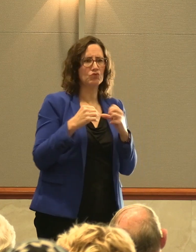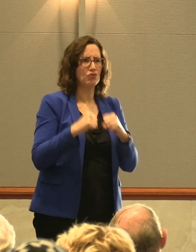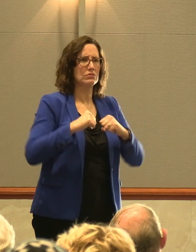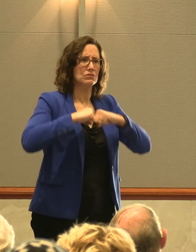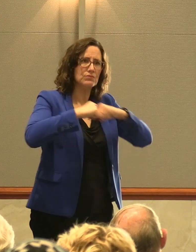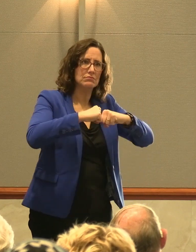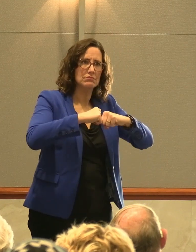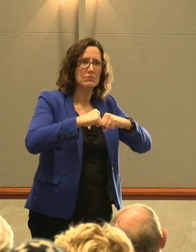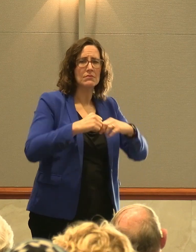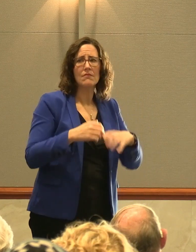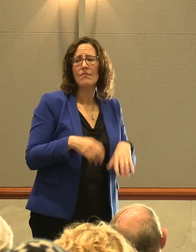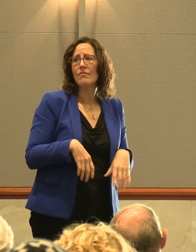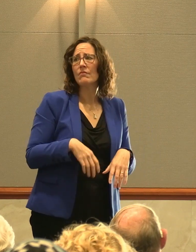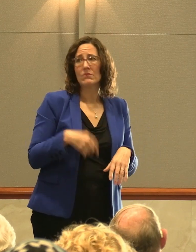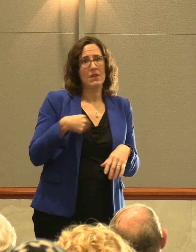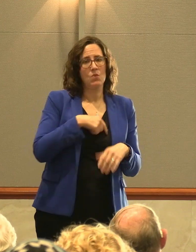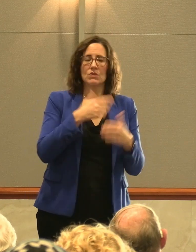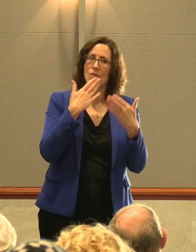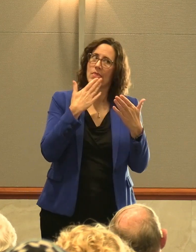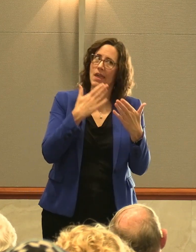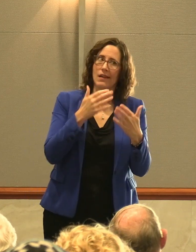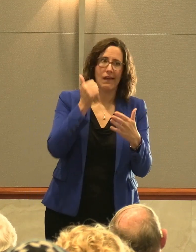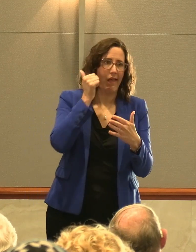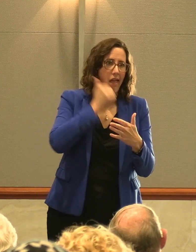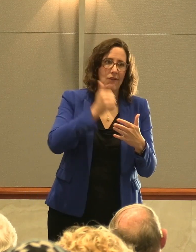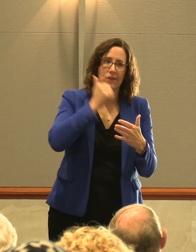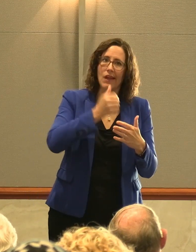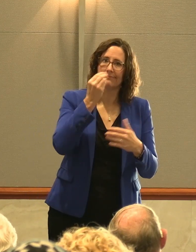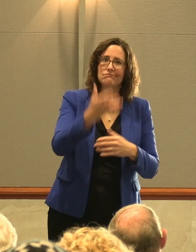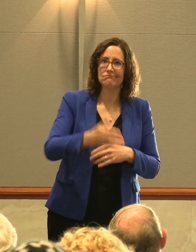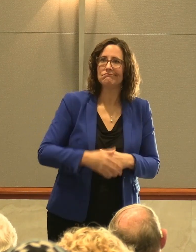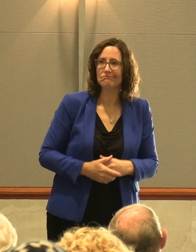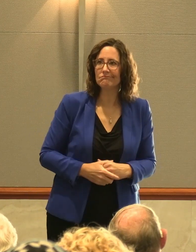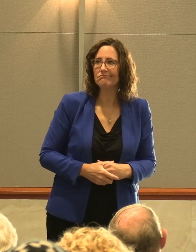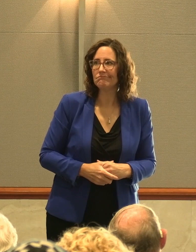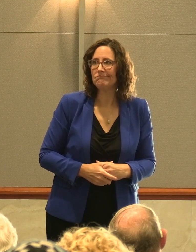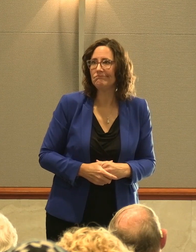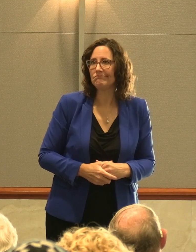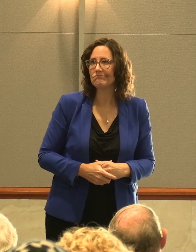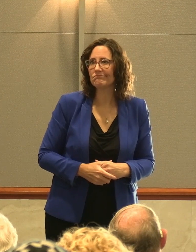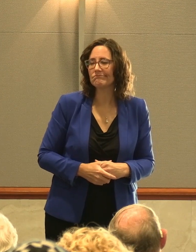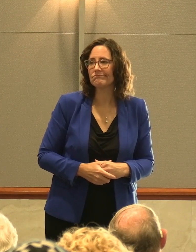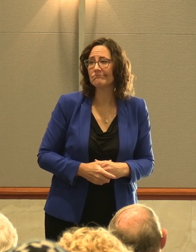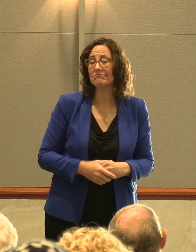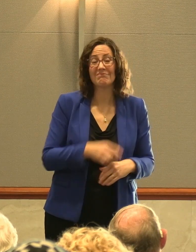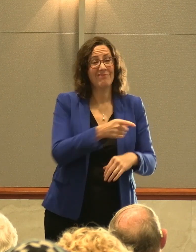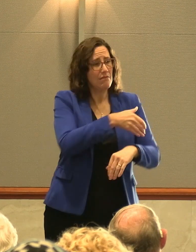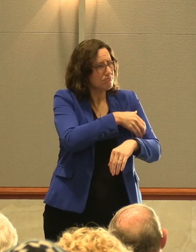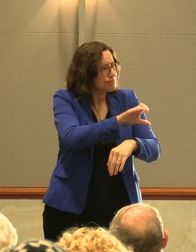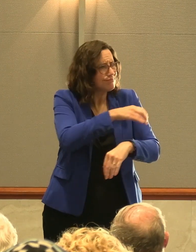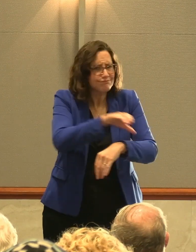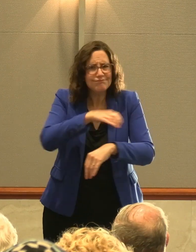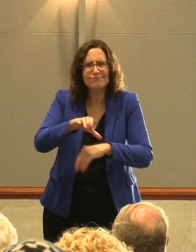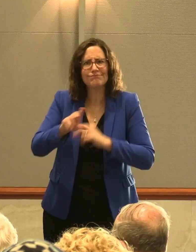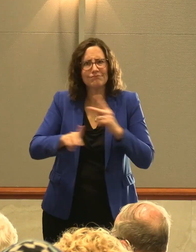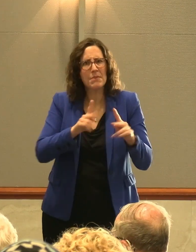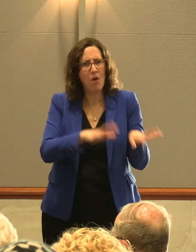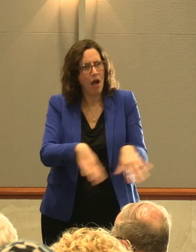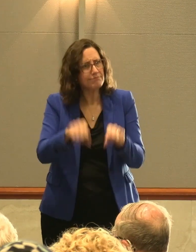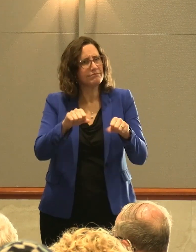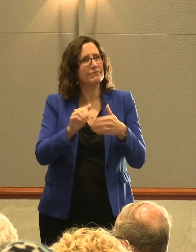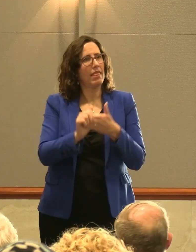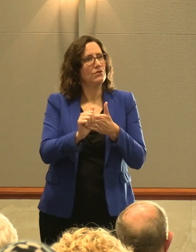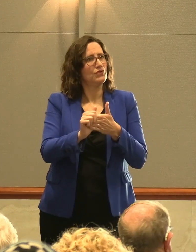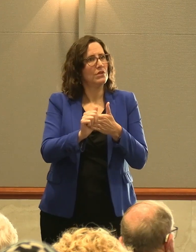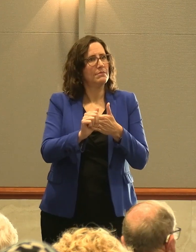security. And for that, we should be thanking them every single day. They empower others to take on leadership as well and strengthen